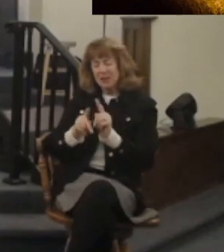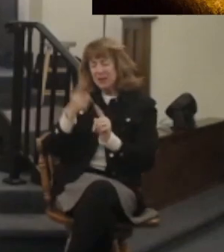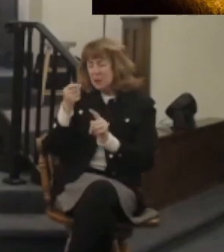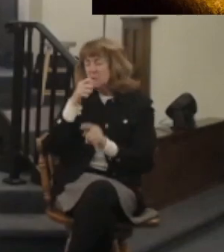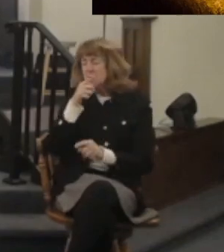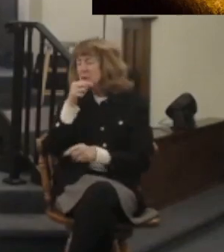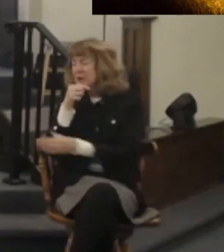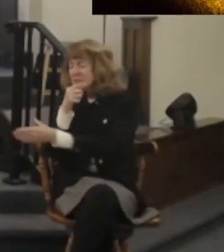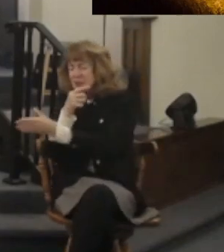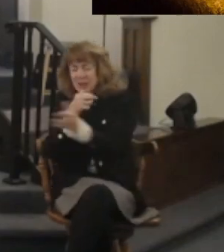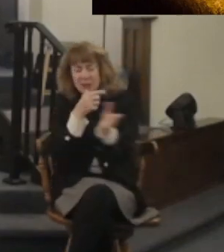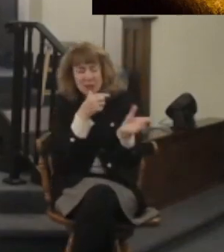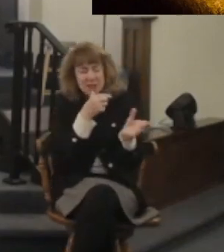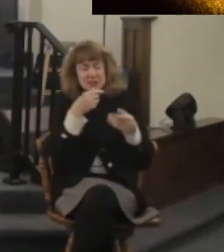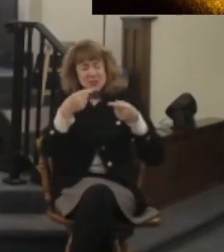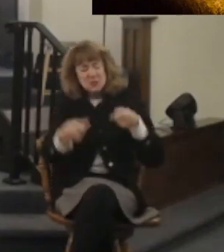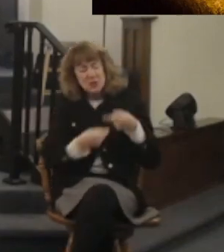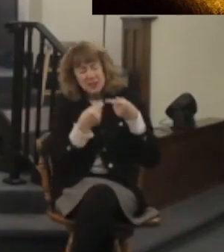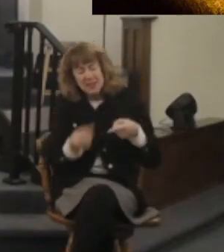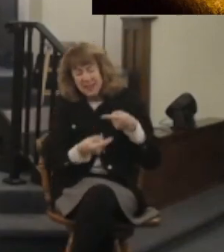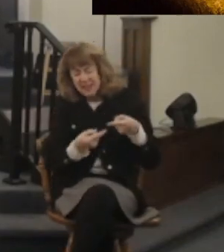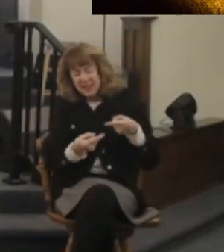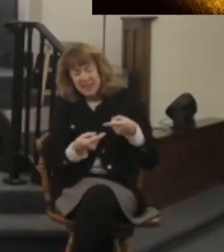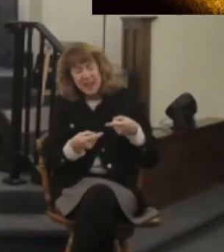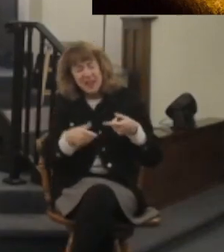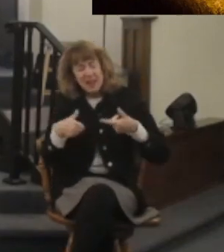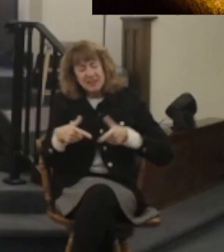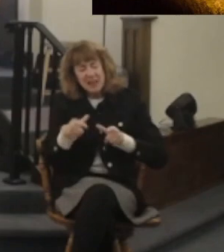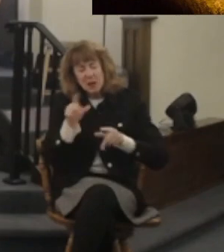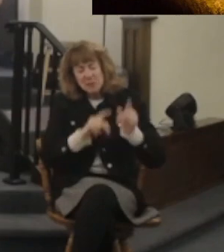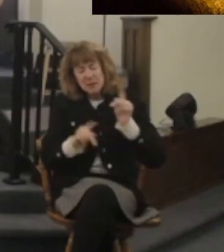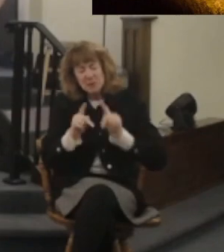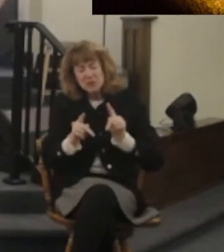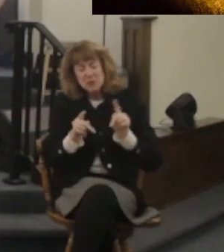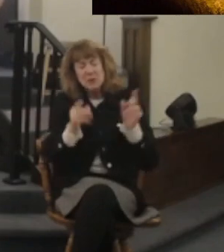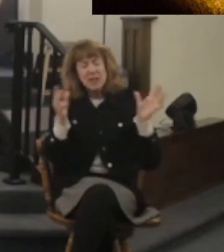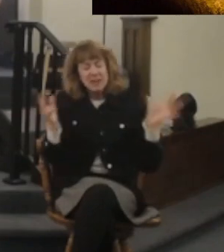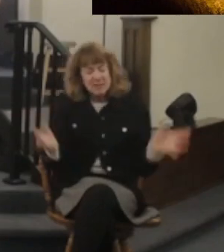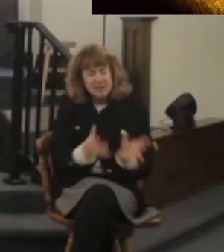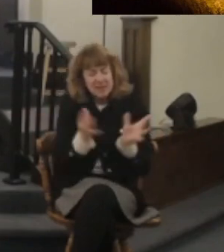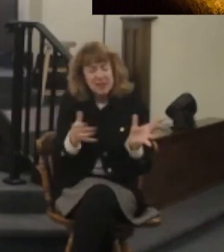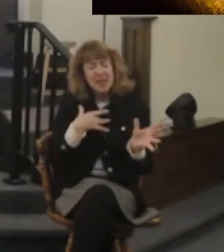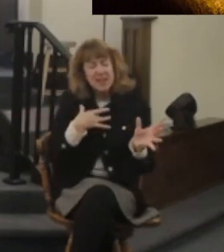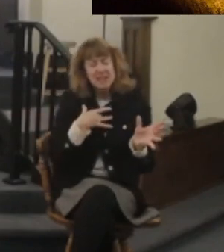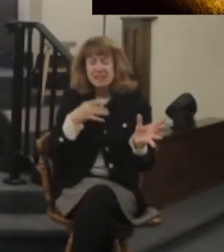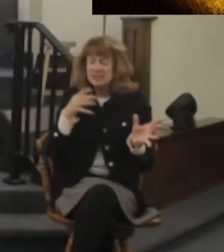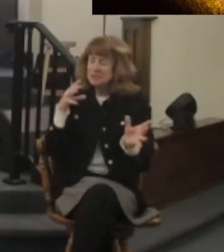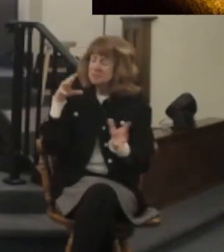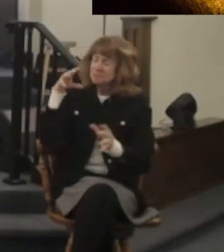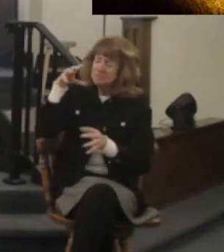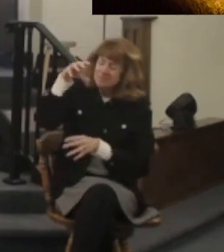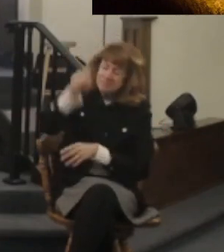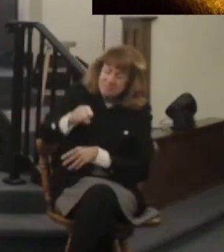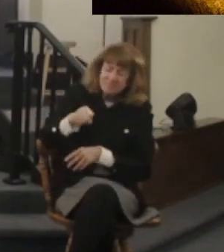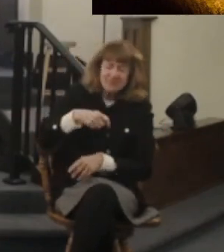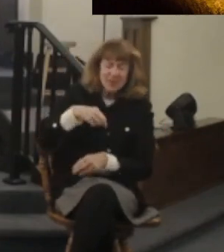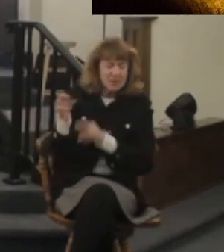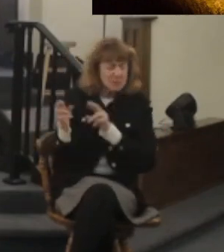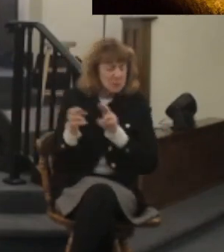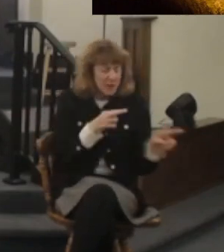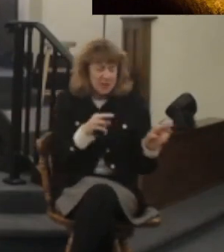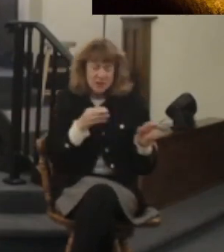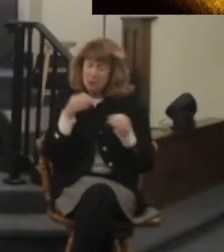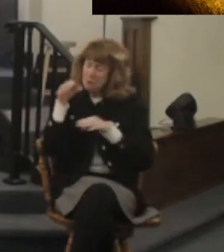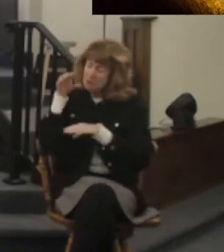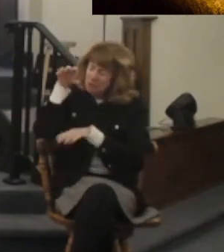of knowing, should I go forward, that you just reach out and you grab them and put your loving arms around them and let them